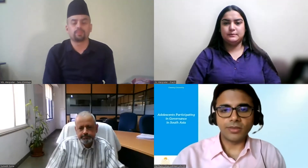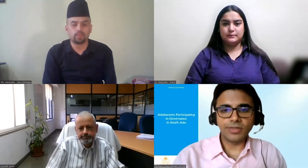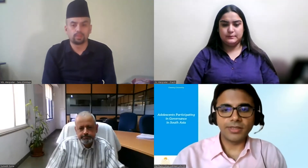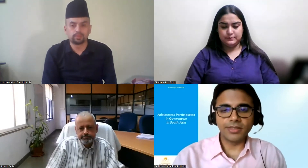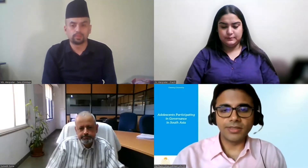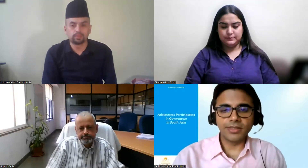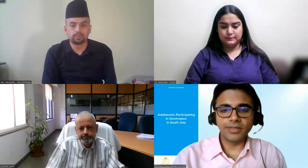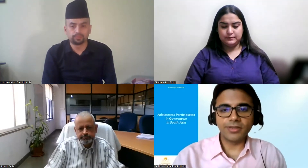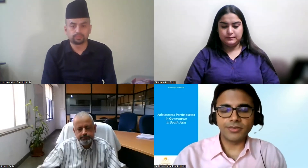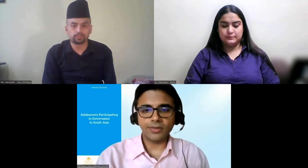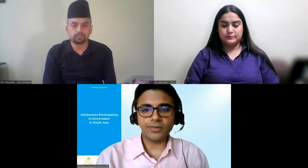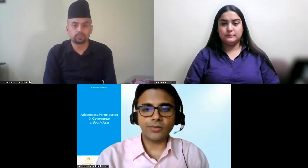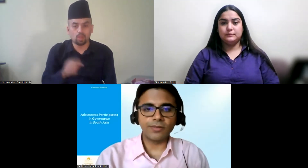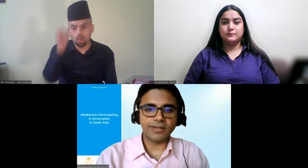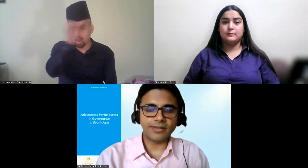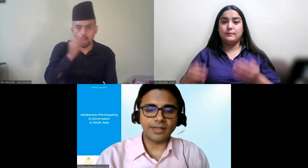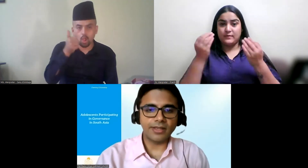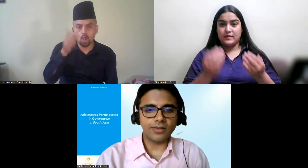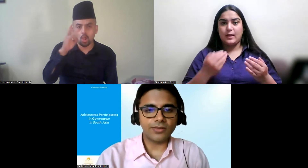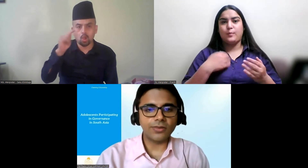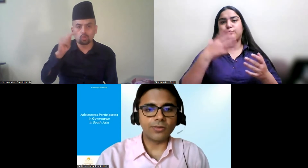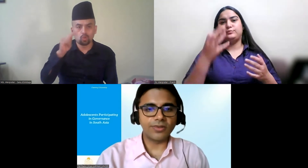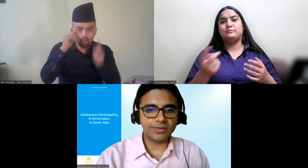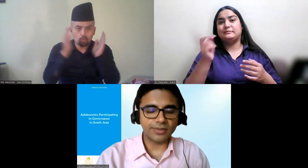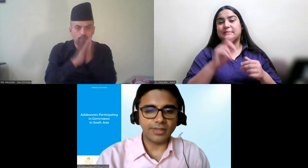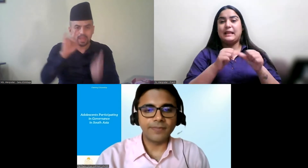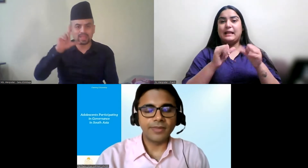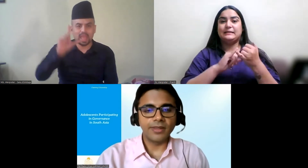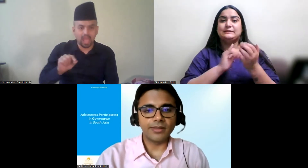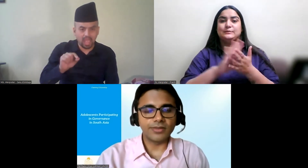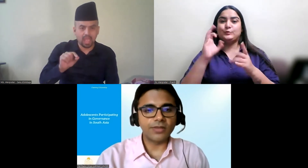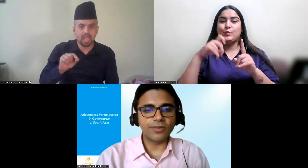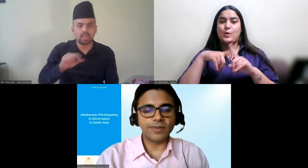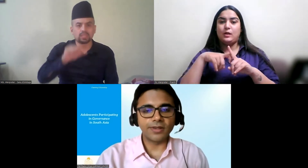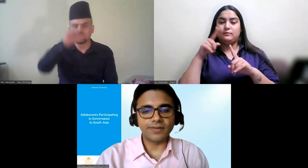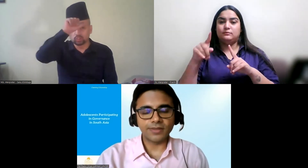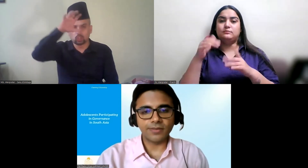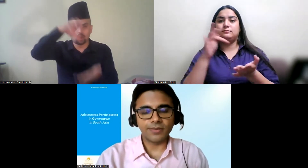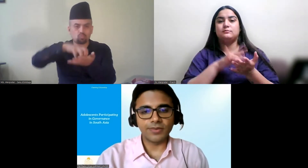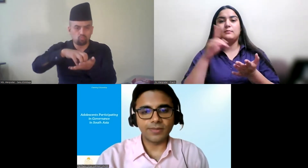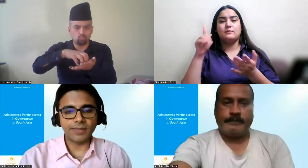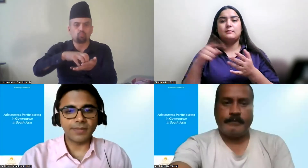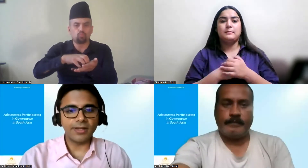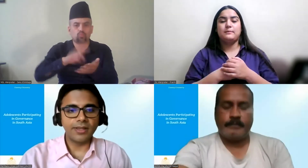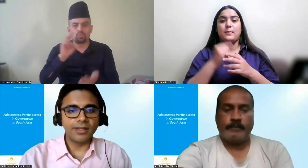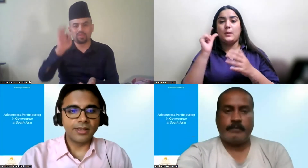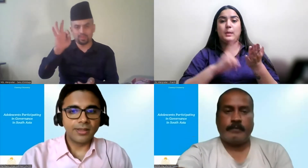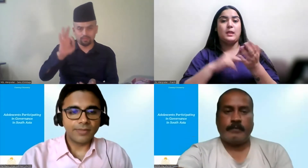Now we introduce Ashok Kumar Jha. Ashok works in Janakpur Field Office of UNICEF